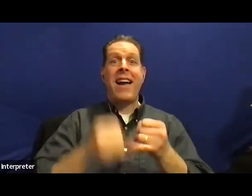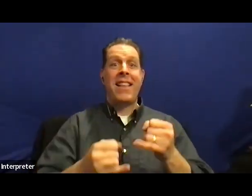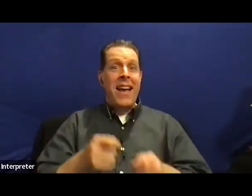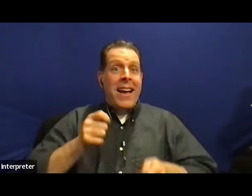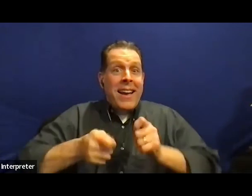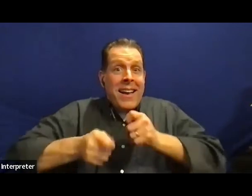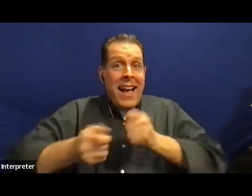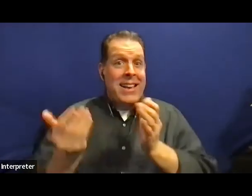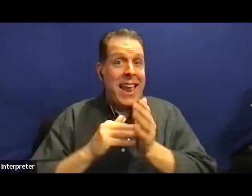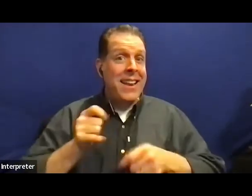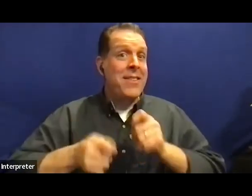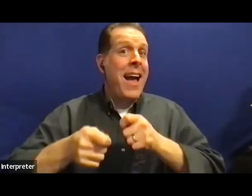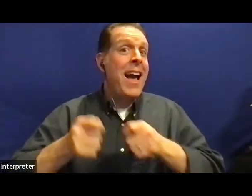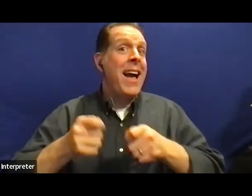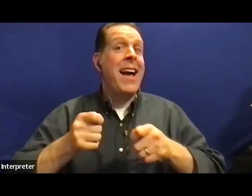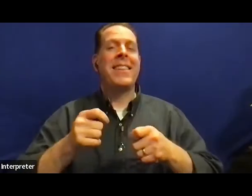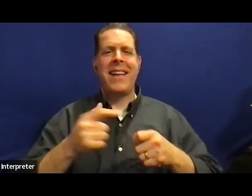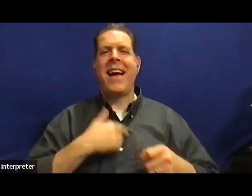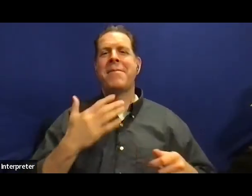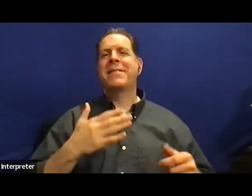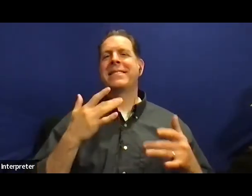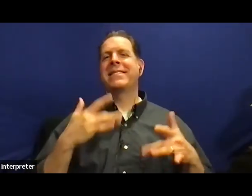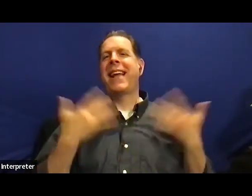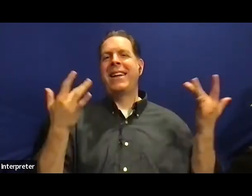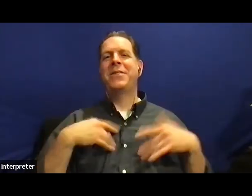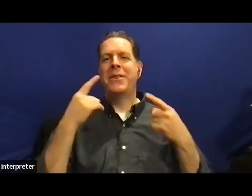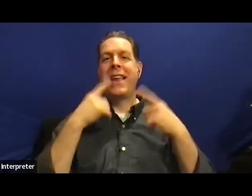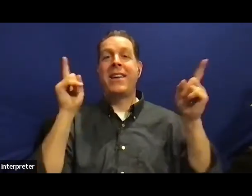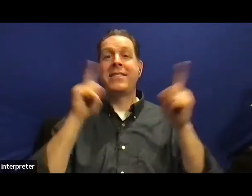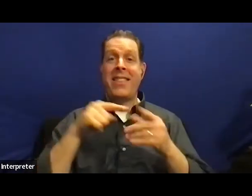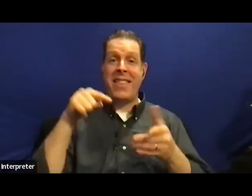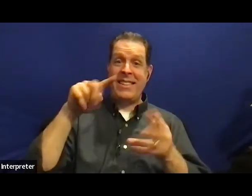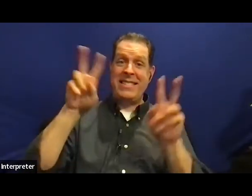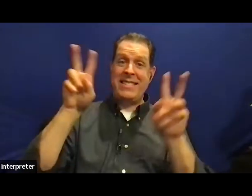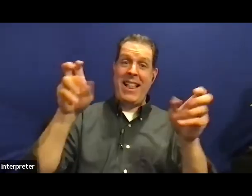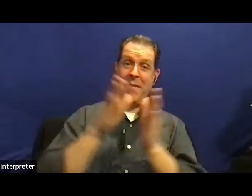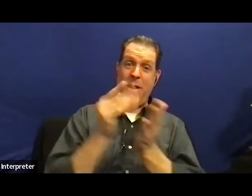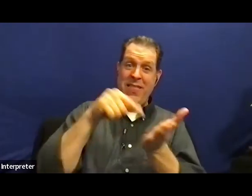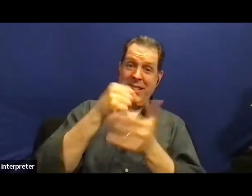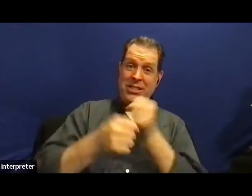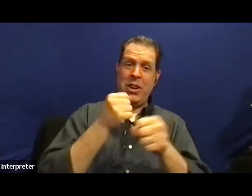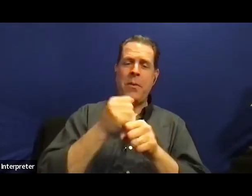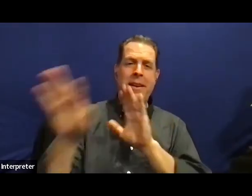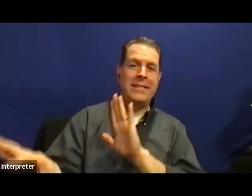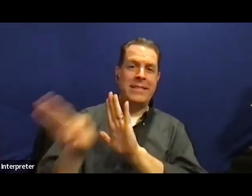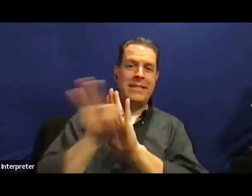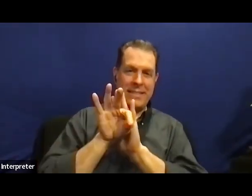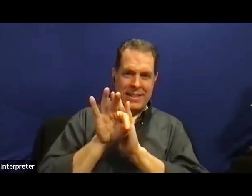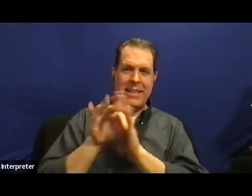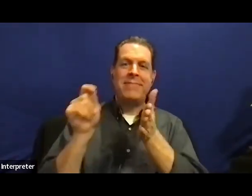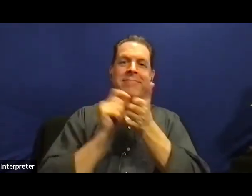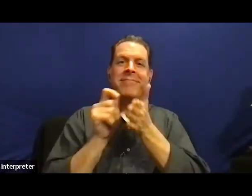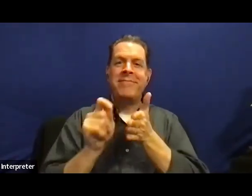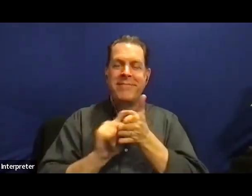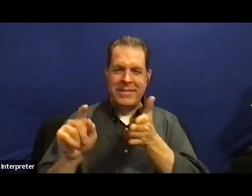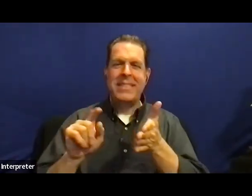roll again, I'm excited to announce that our main title this year will be a selection penned by a